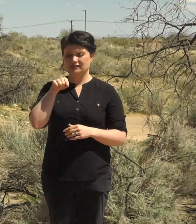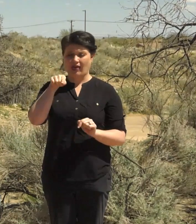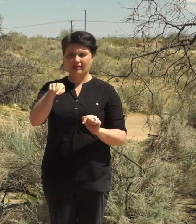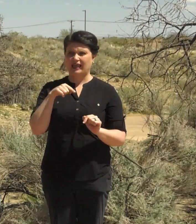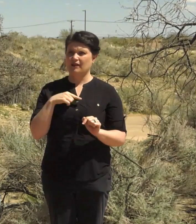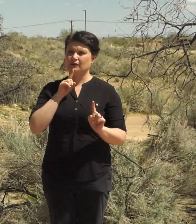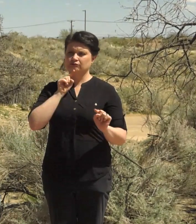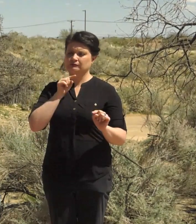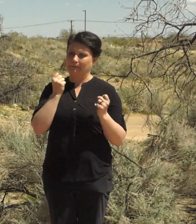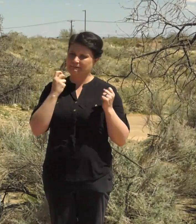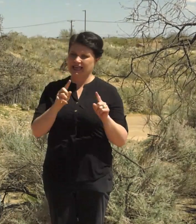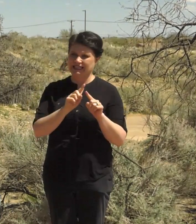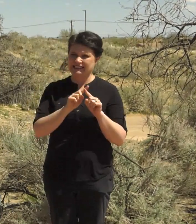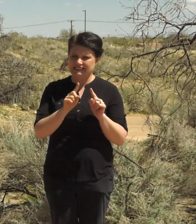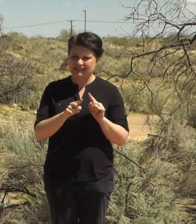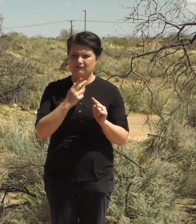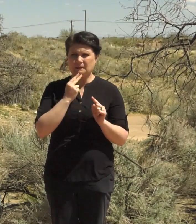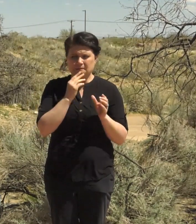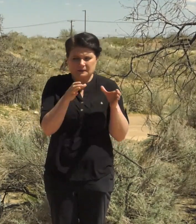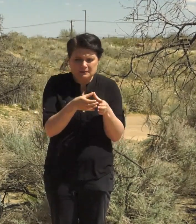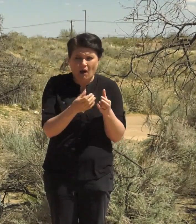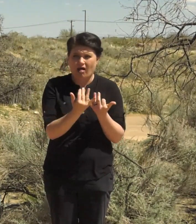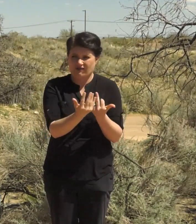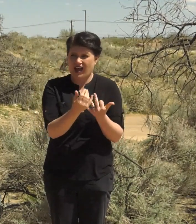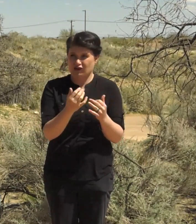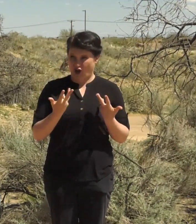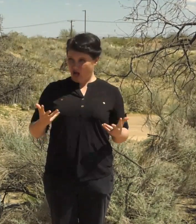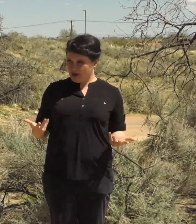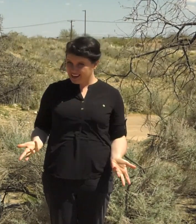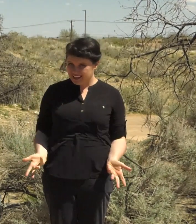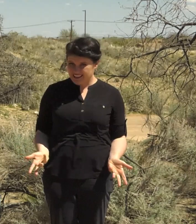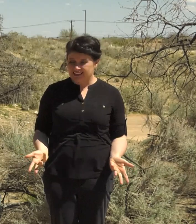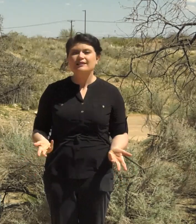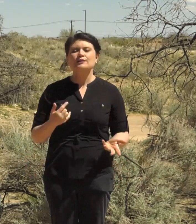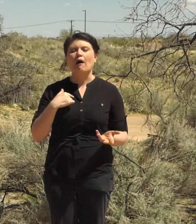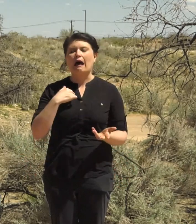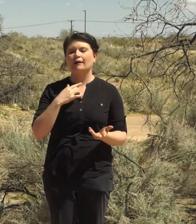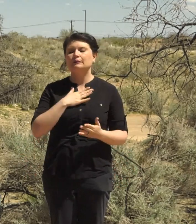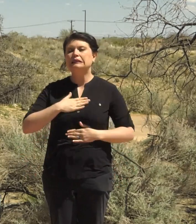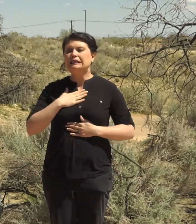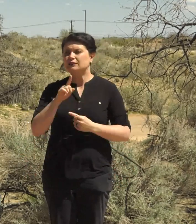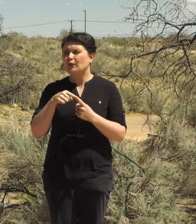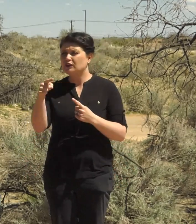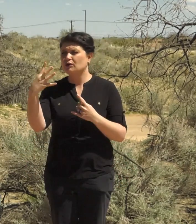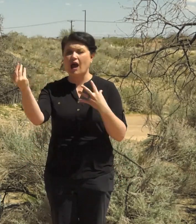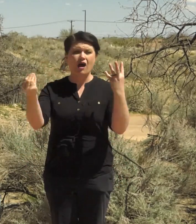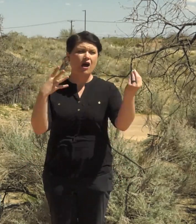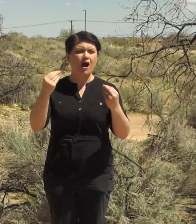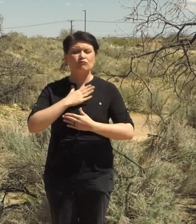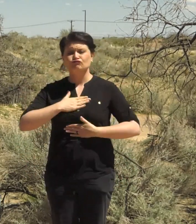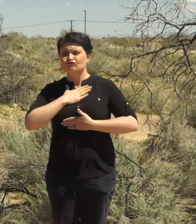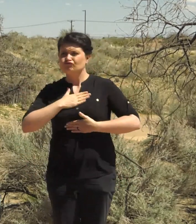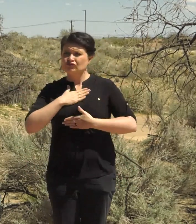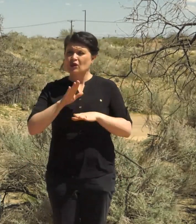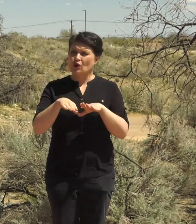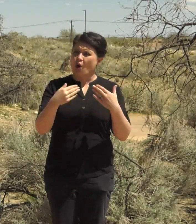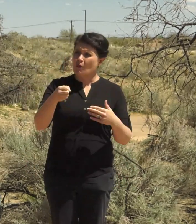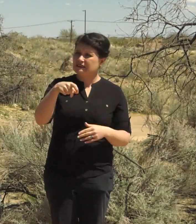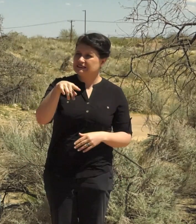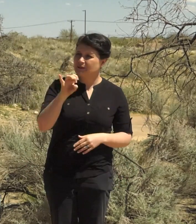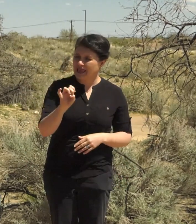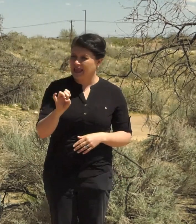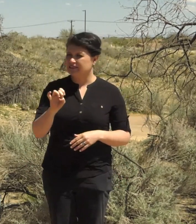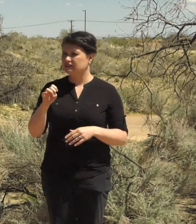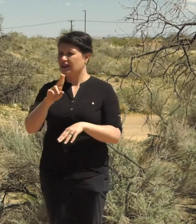many small fires already, so I encourage you, when you're recreating on the open space, on the National